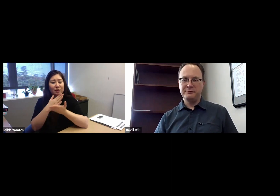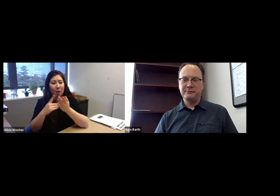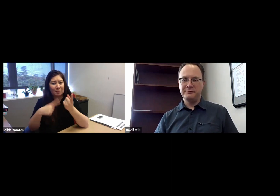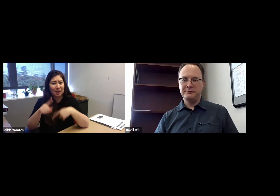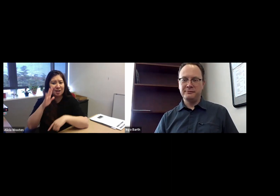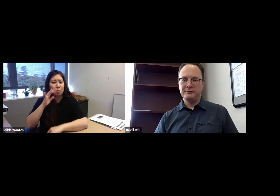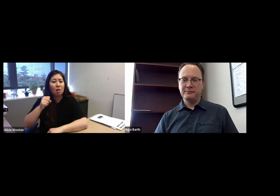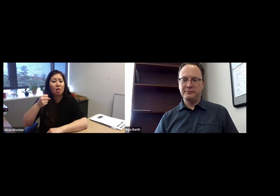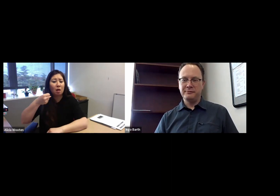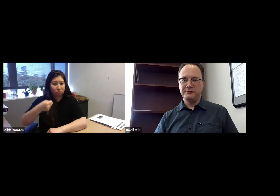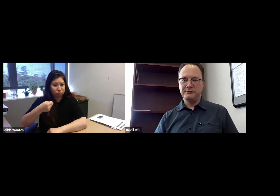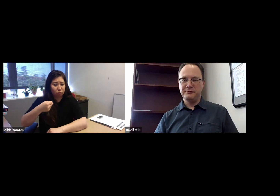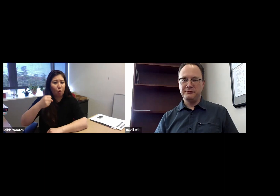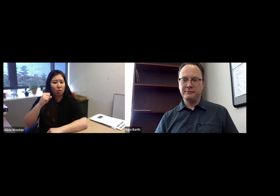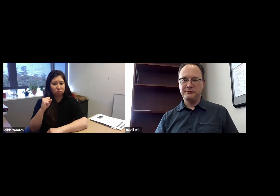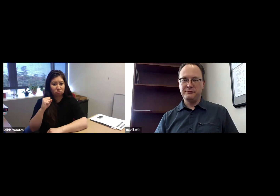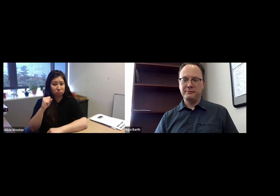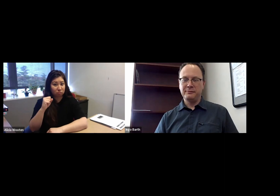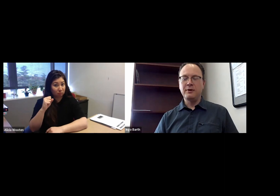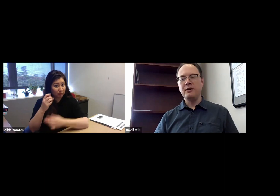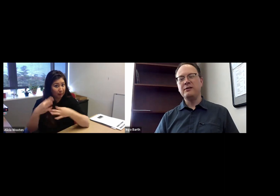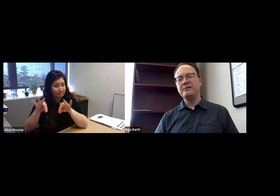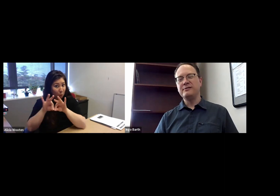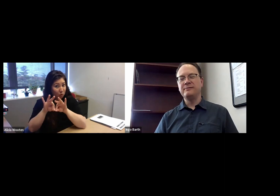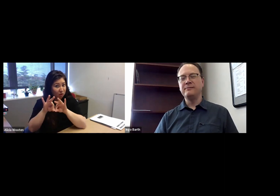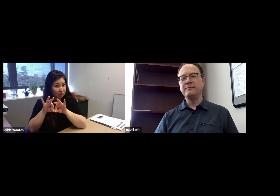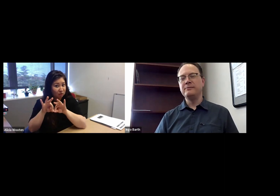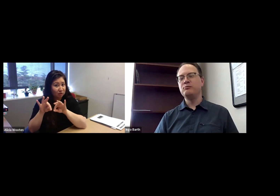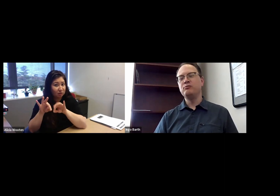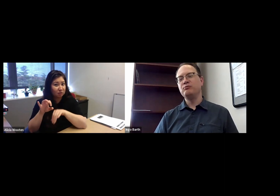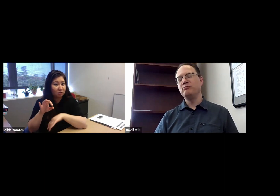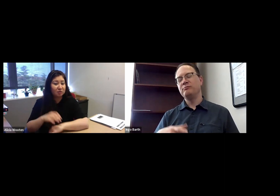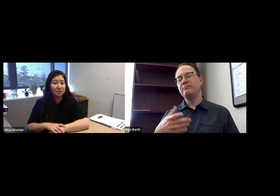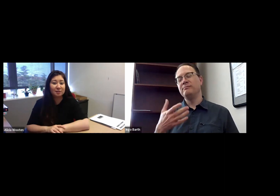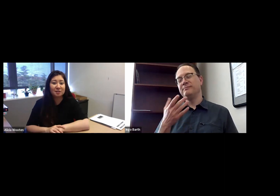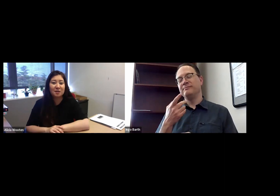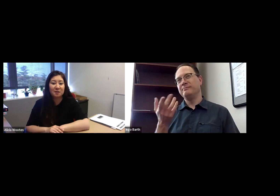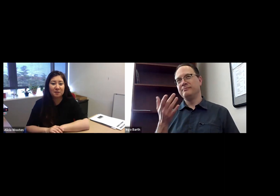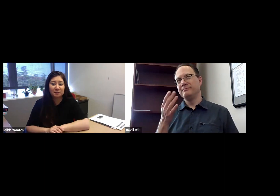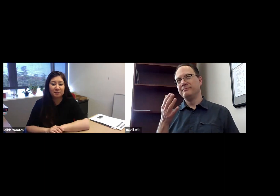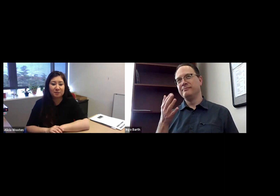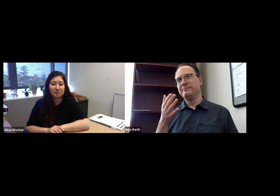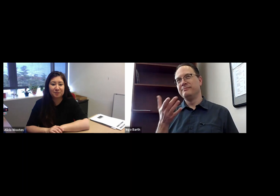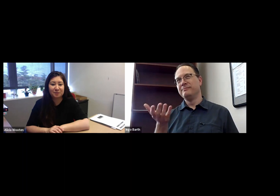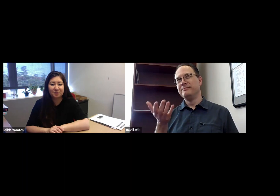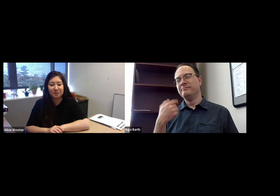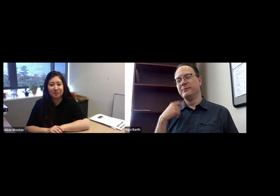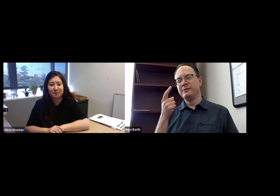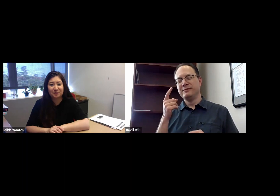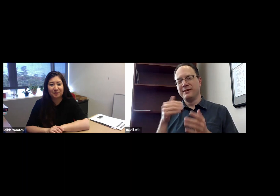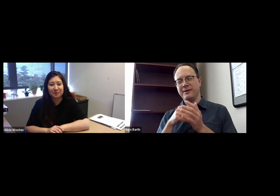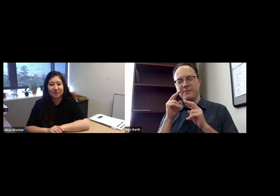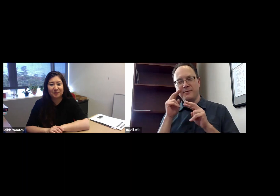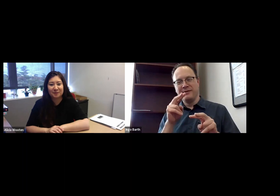you're avoiding that now and making it look more like the planet. Now, is it important what the palm orientation